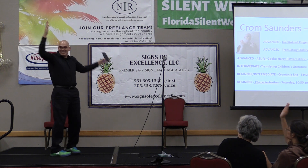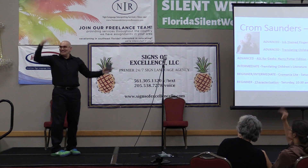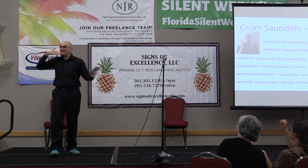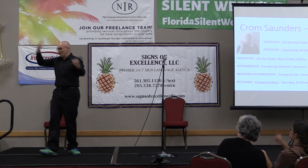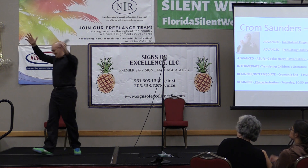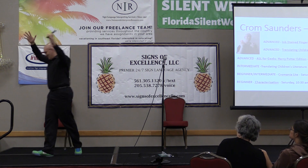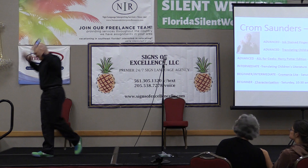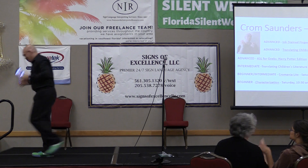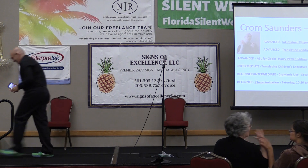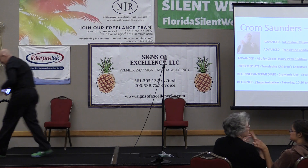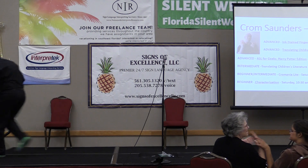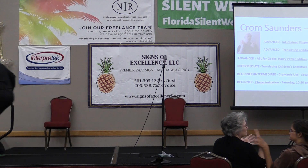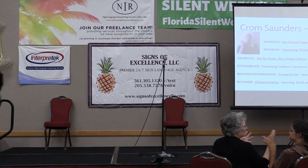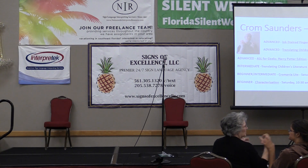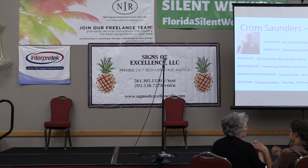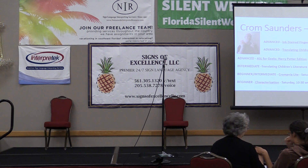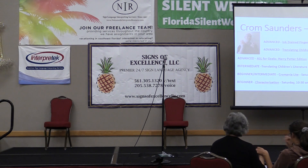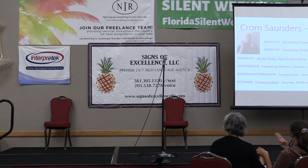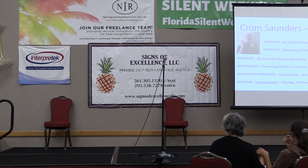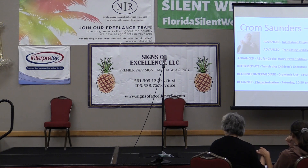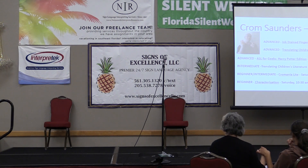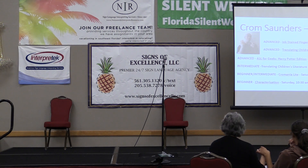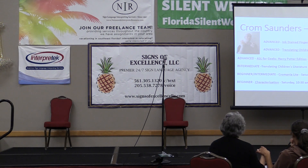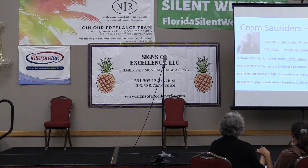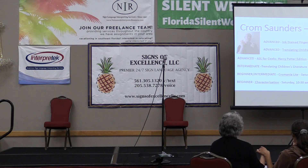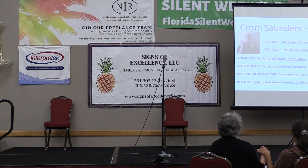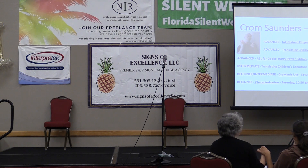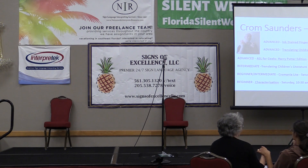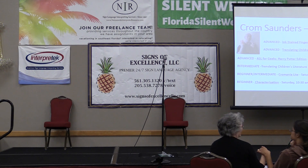Here we go. Thank you.